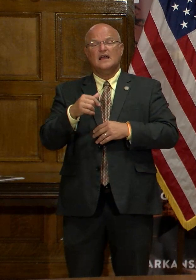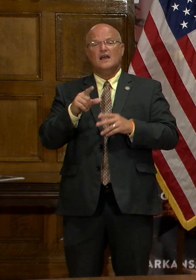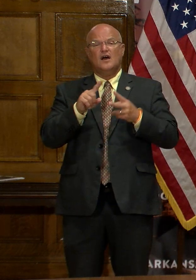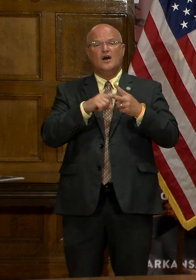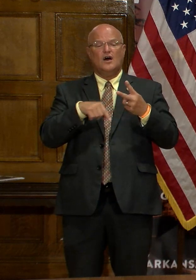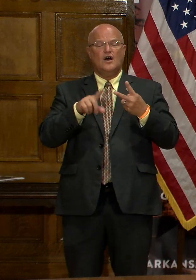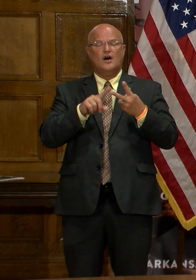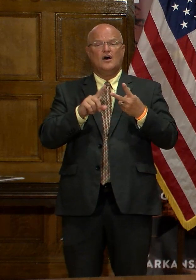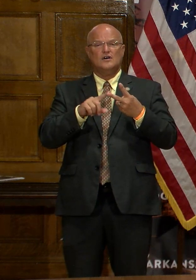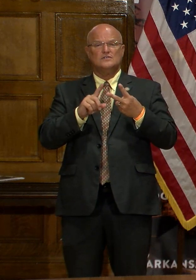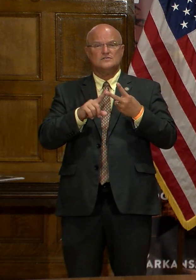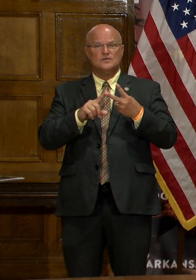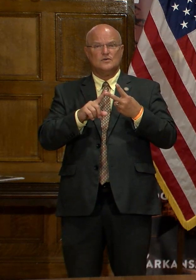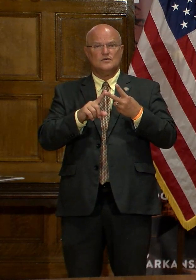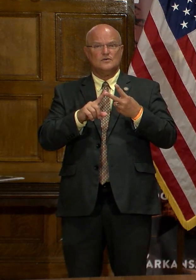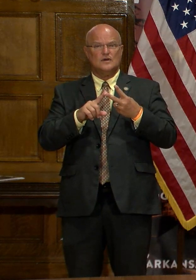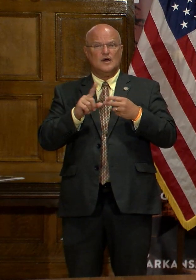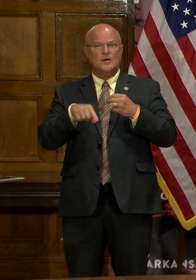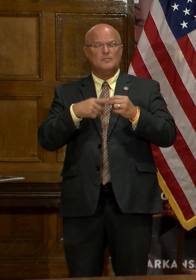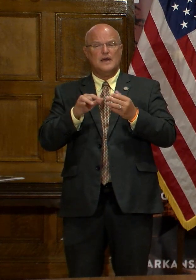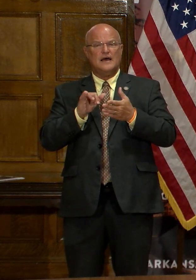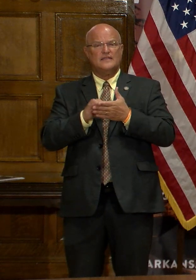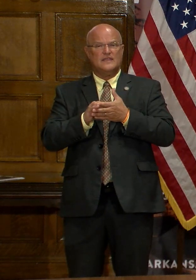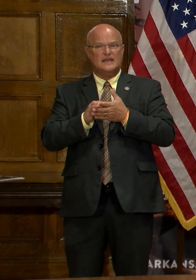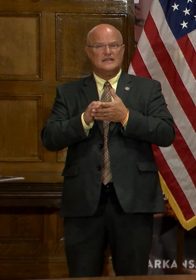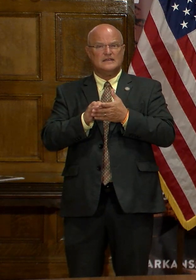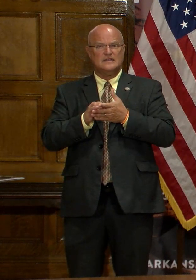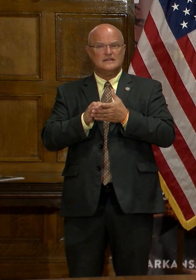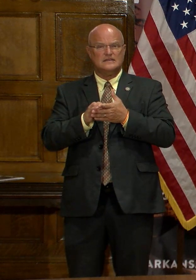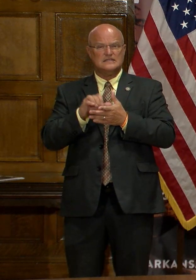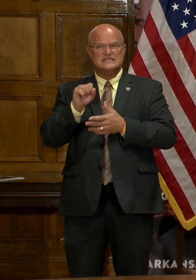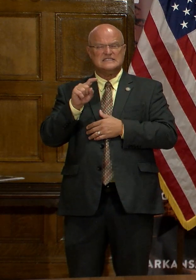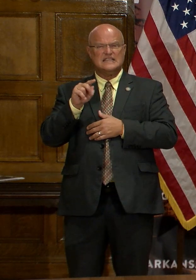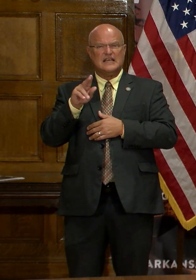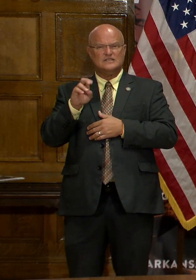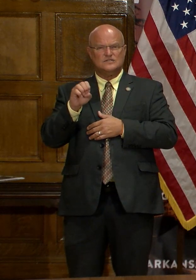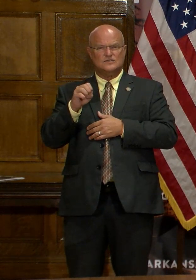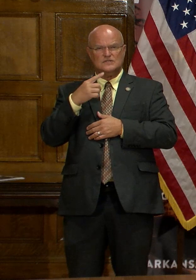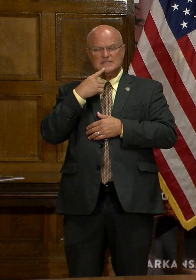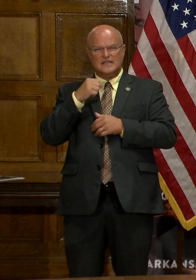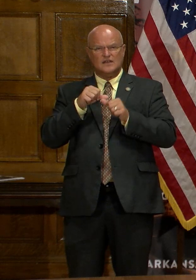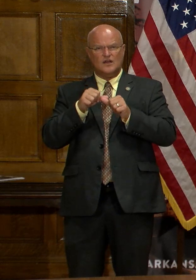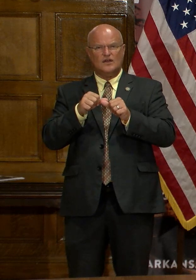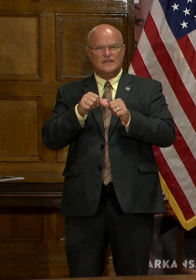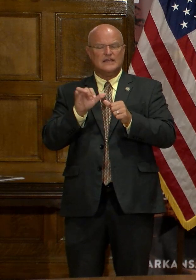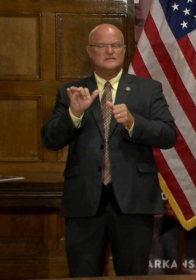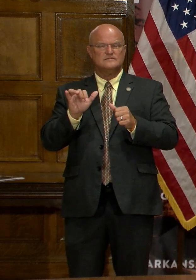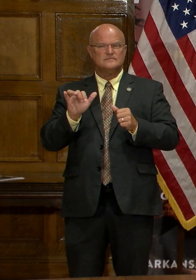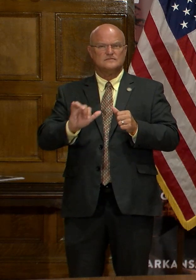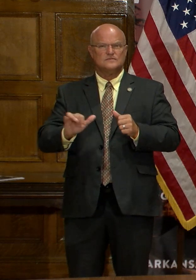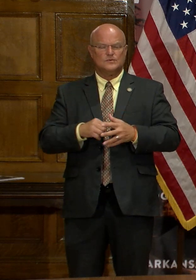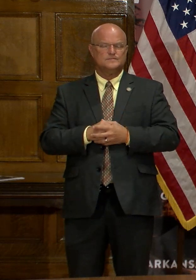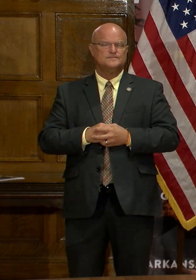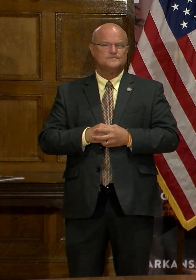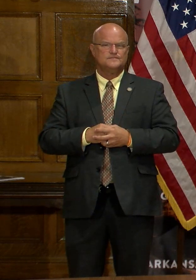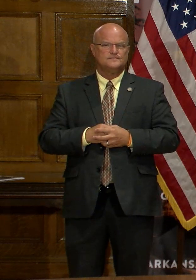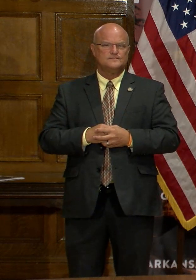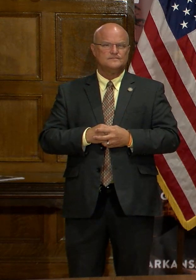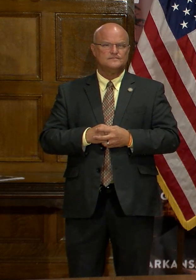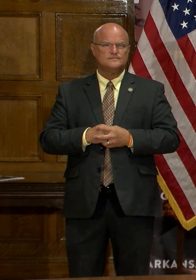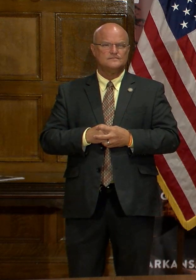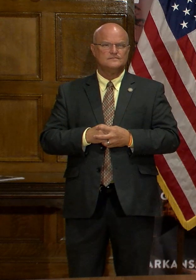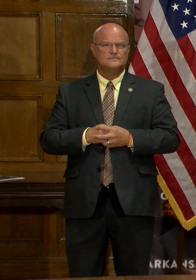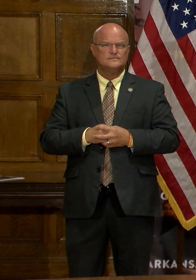also like your reaction regarding the removal of the Bentonville Confederate statue that was removed today on the Bentonville Square as well.